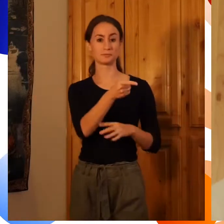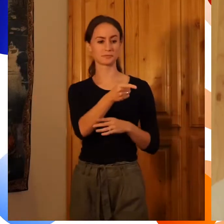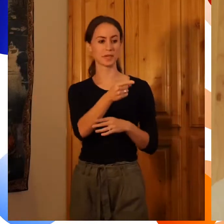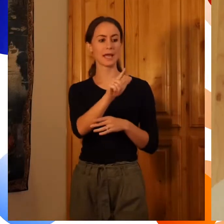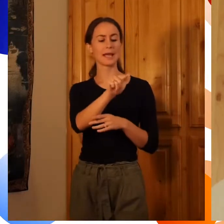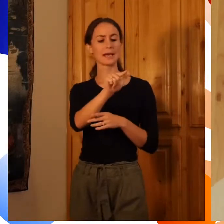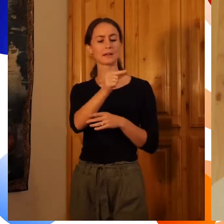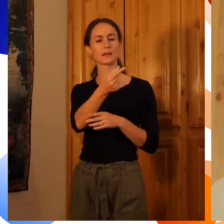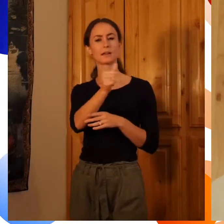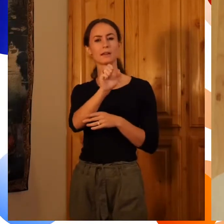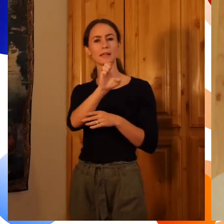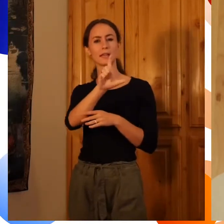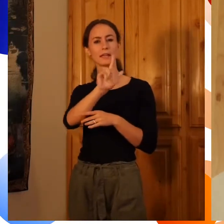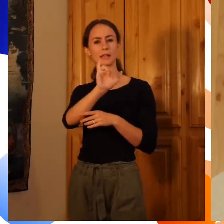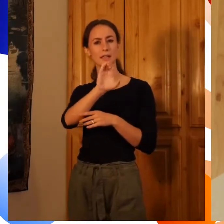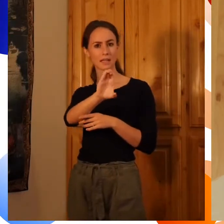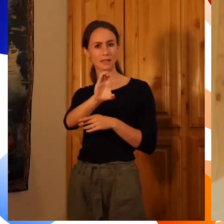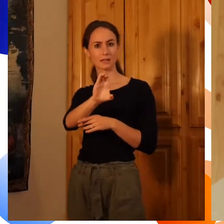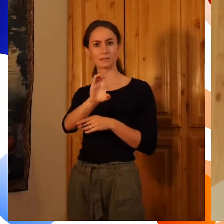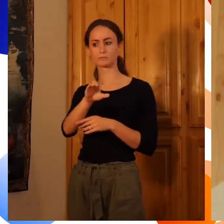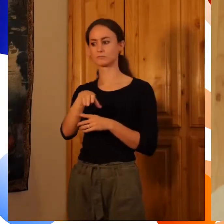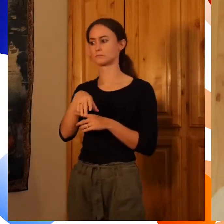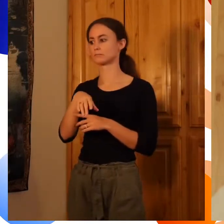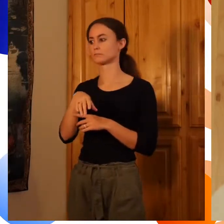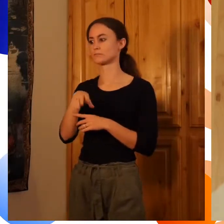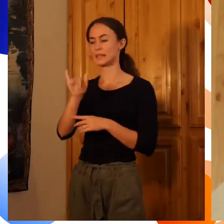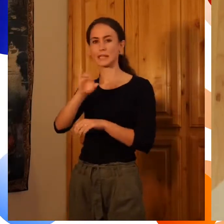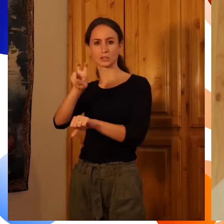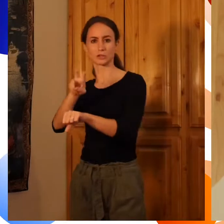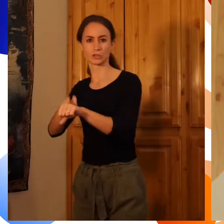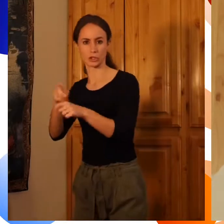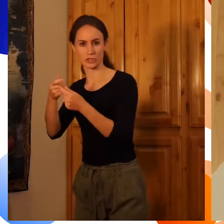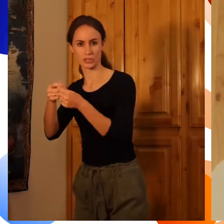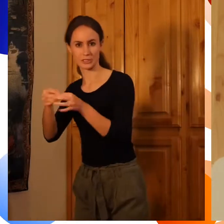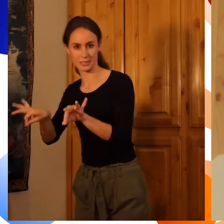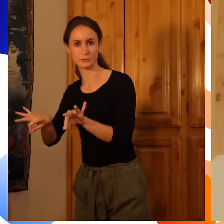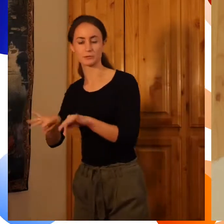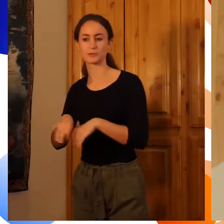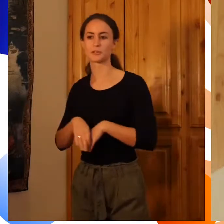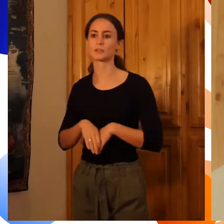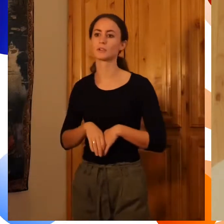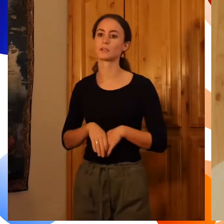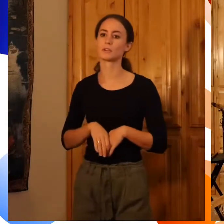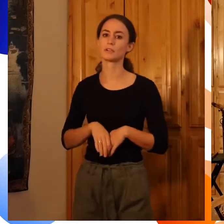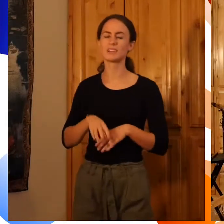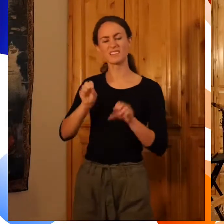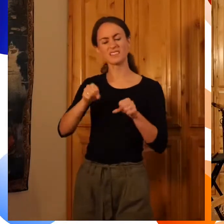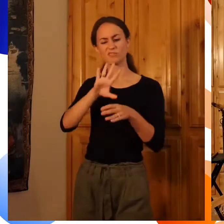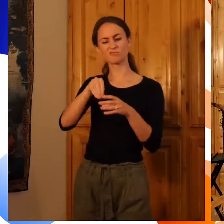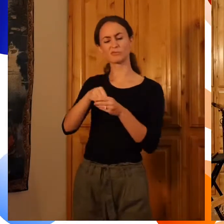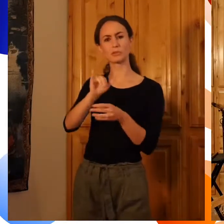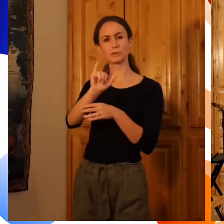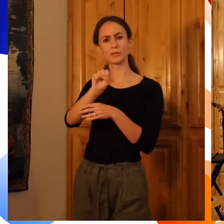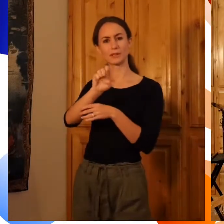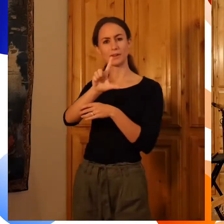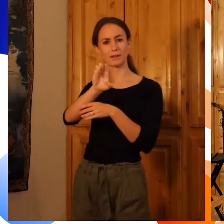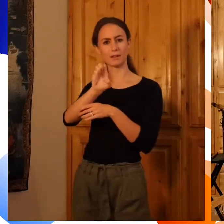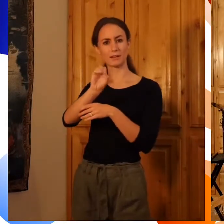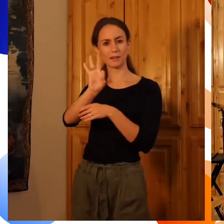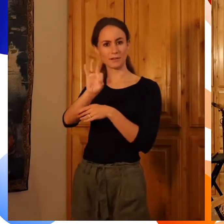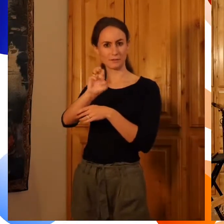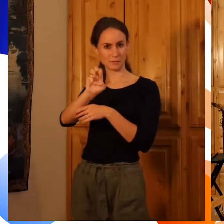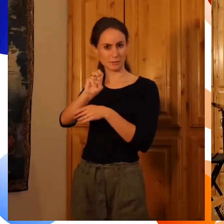Gaelic. Irish Gaelic. You could also kind of originally include the Isle of Man, but here again it's been modified by Norse, Old